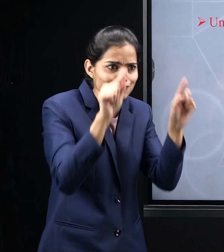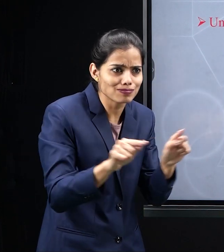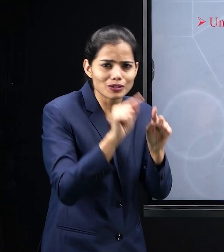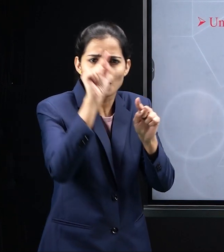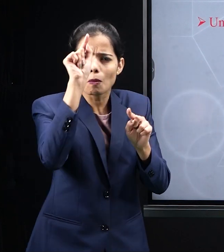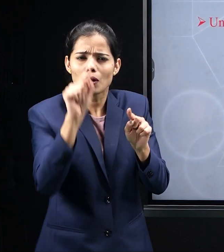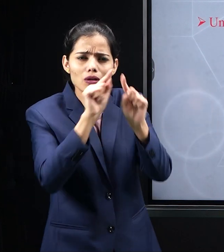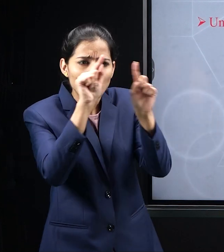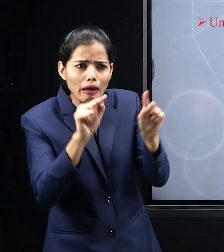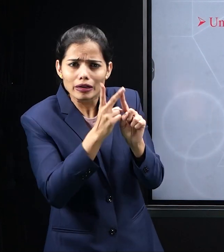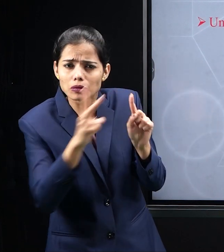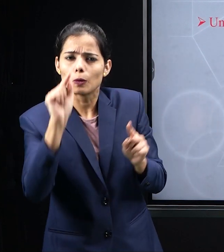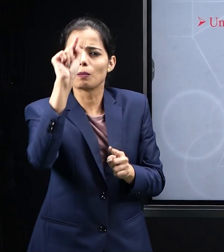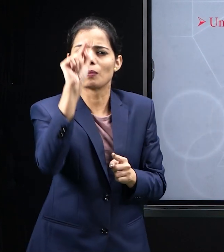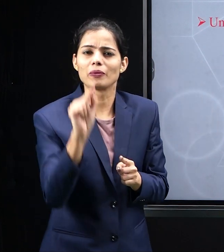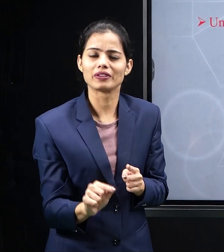and characteristics of quadrilaterals.